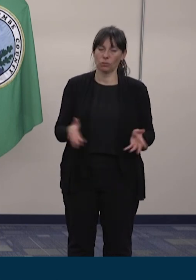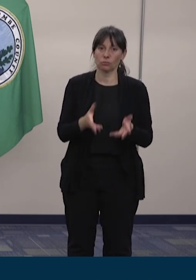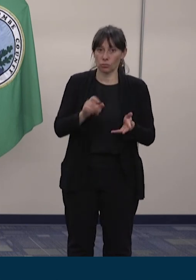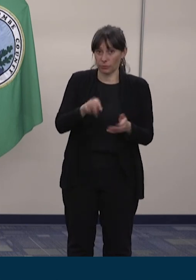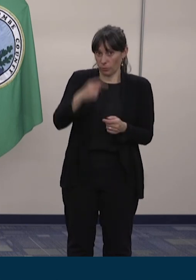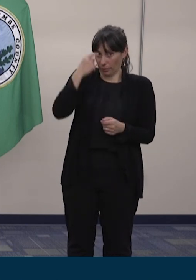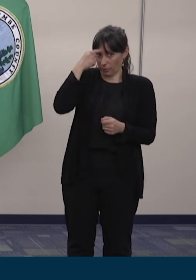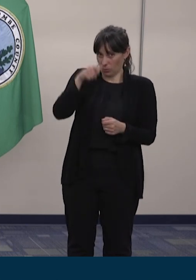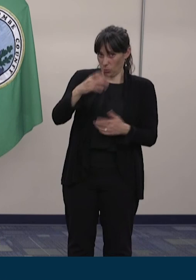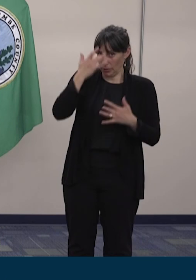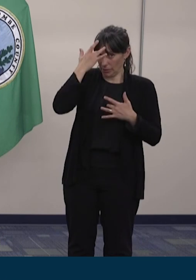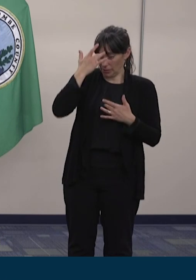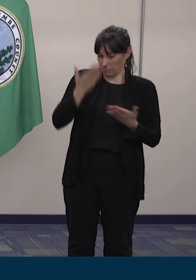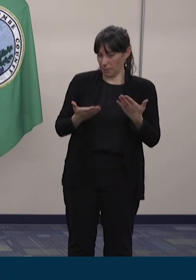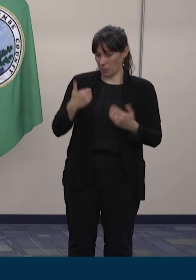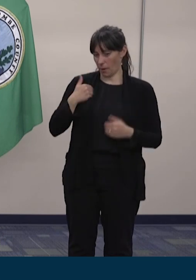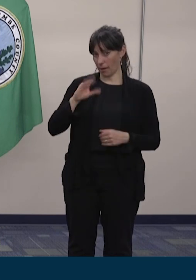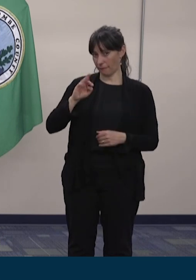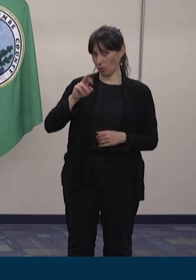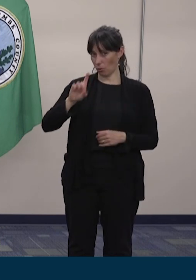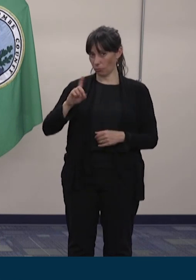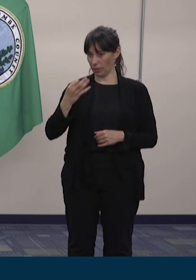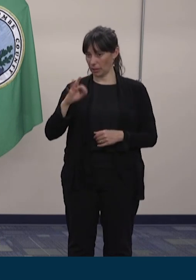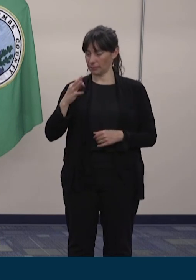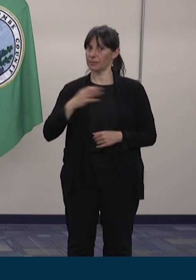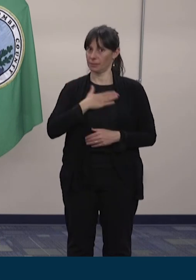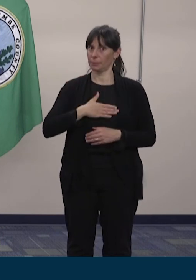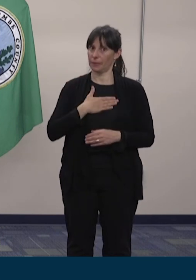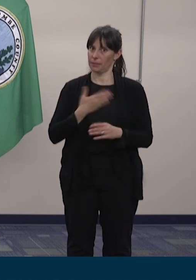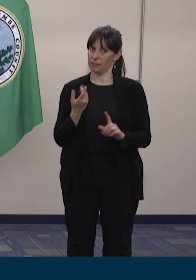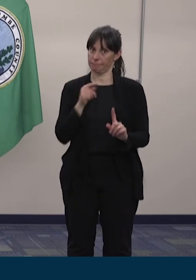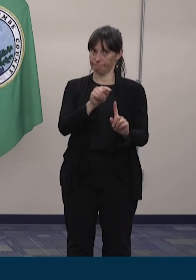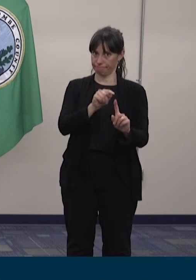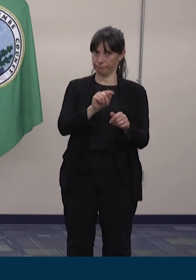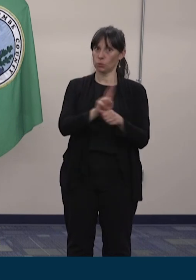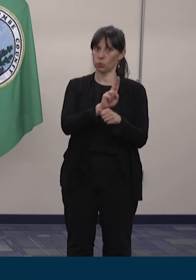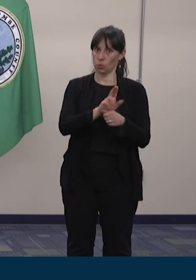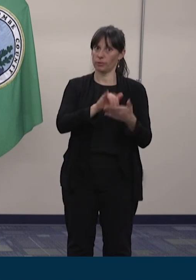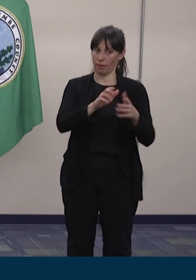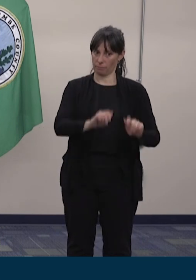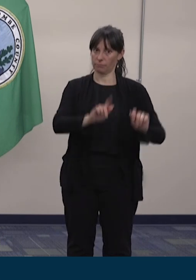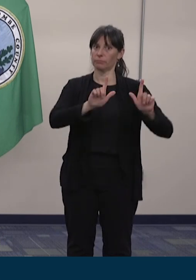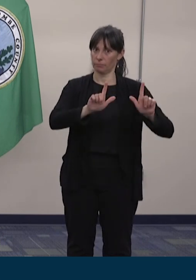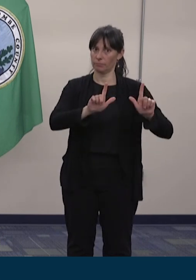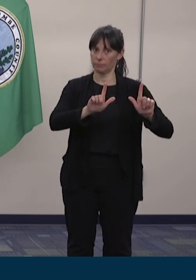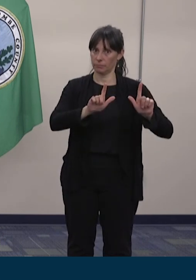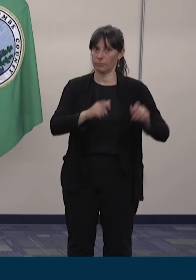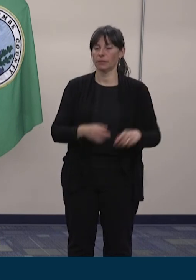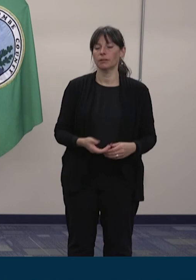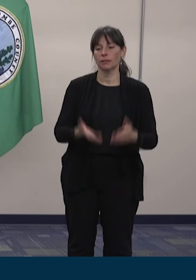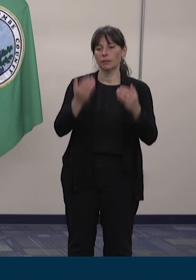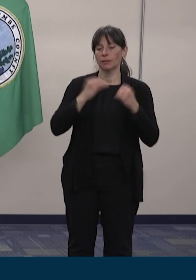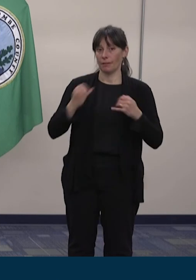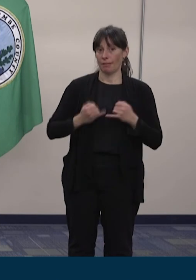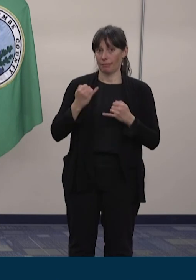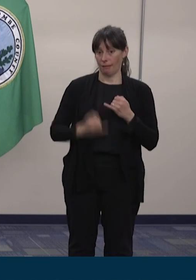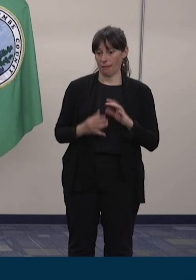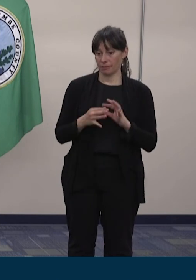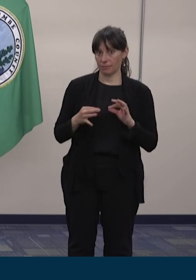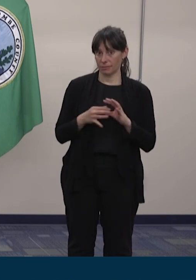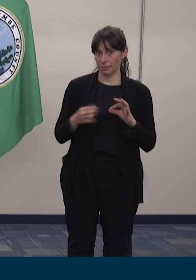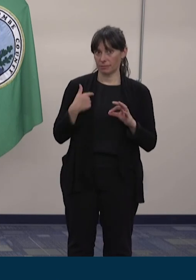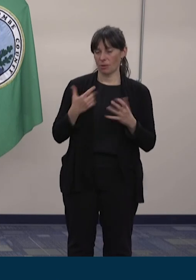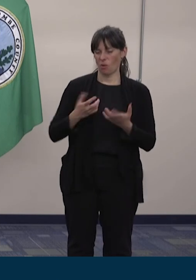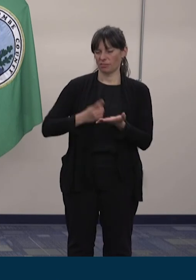página web si crees que tienes algunos síntomas del And finally, let's COVID-19. talk a little bit about Y al testing. final vamos a hablar un poquito más sobre las pruebas. So as I've mentioned Como ya